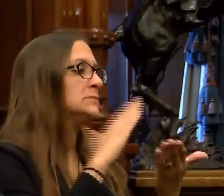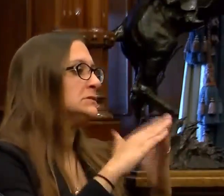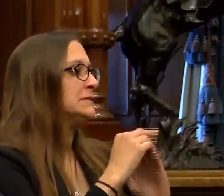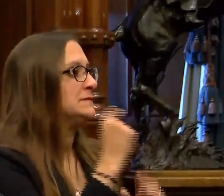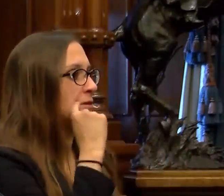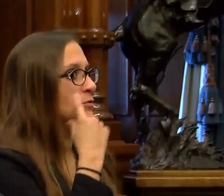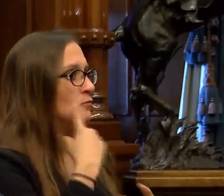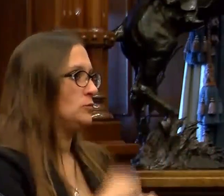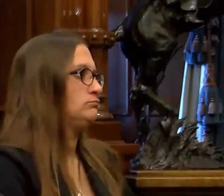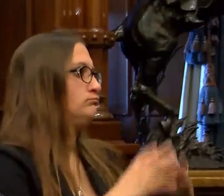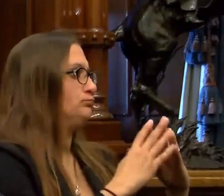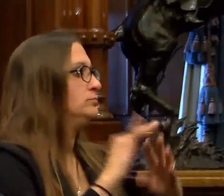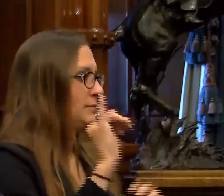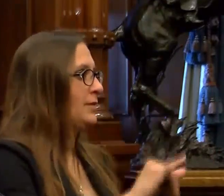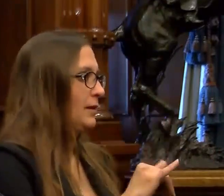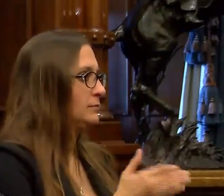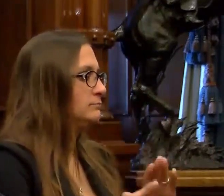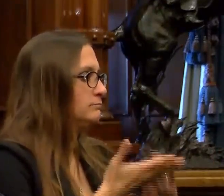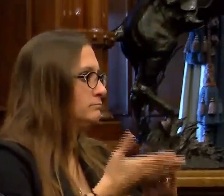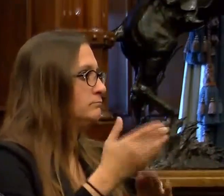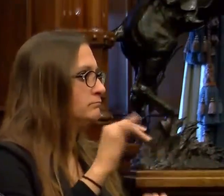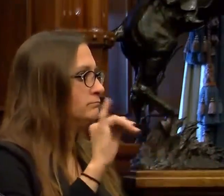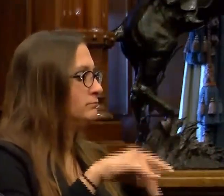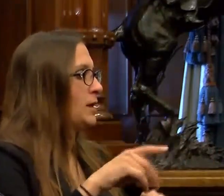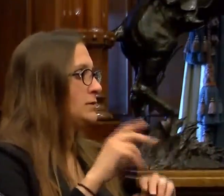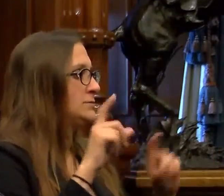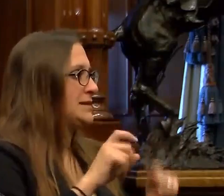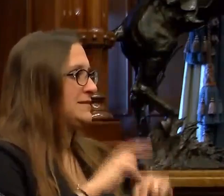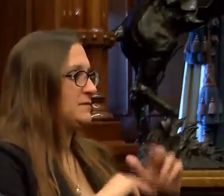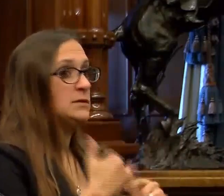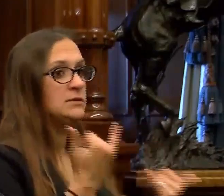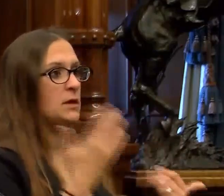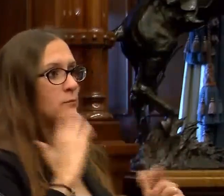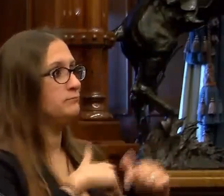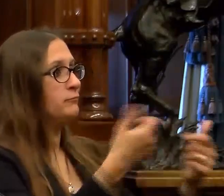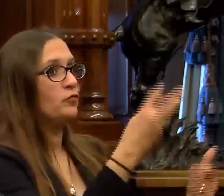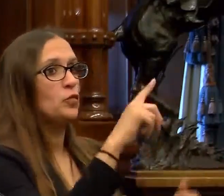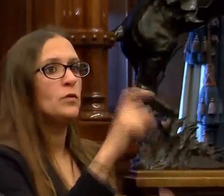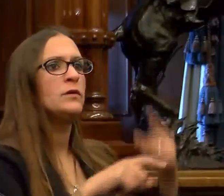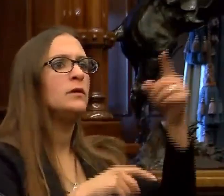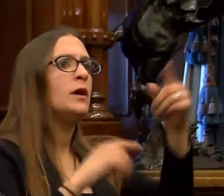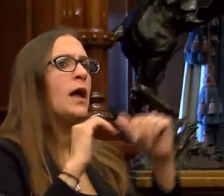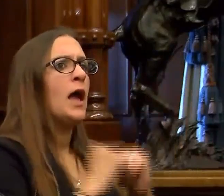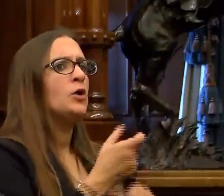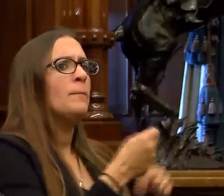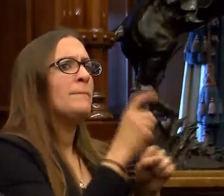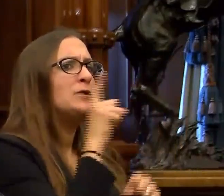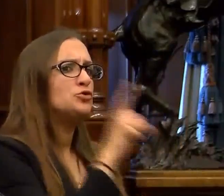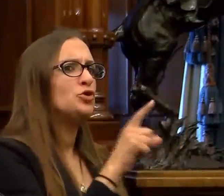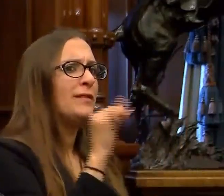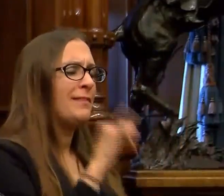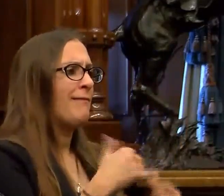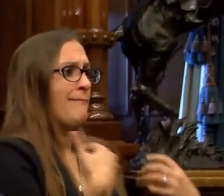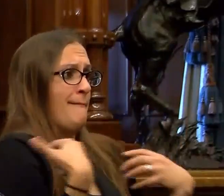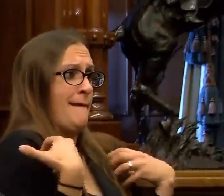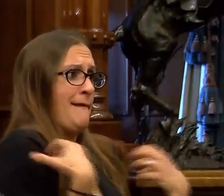Antonio for getting that testing facility up so quick. Absolutely. We'll take a few questions. Governor, how do you make sure that